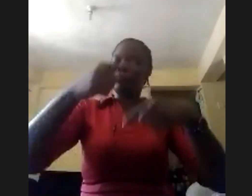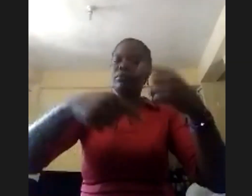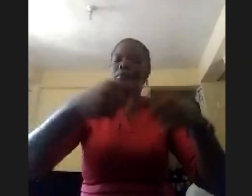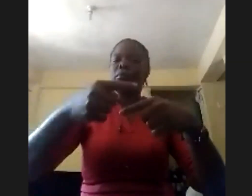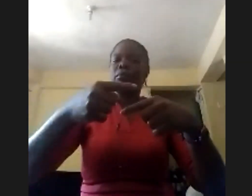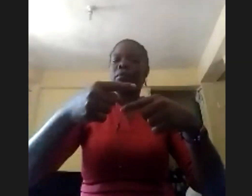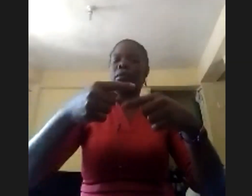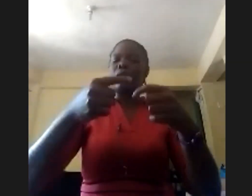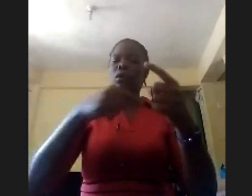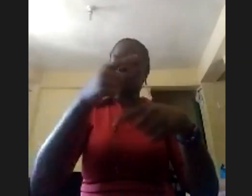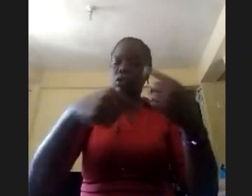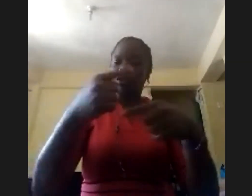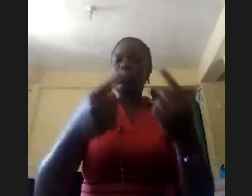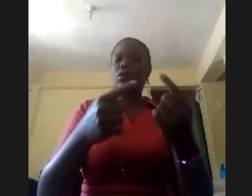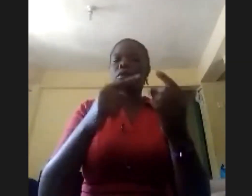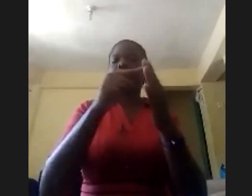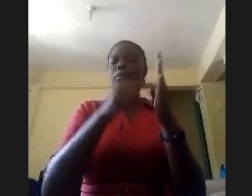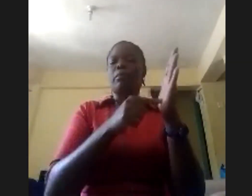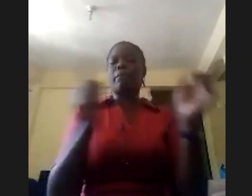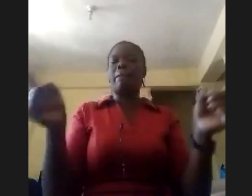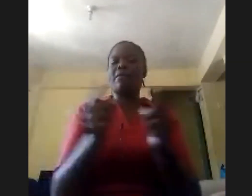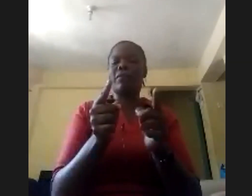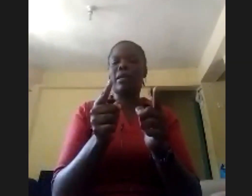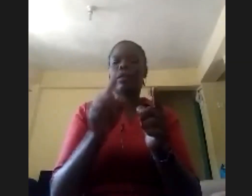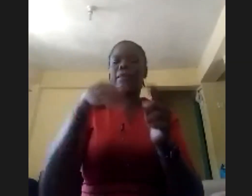go through Okay. briefly the next topics.